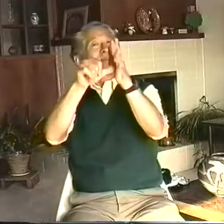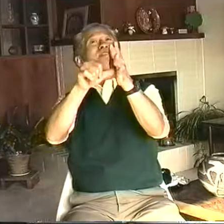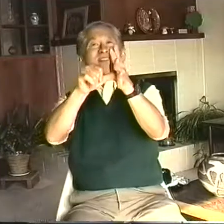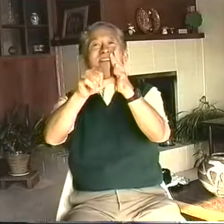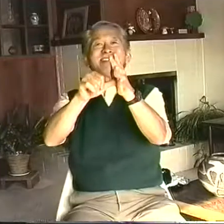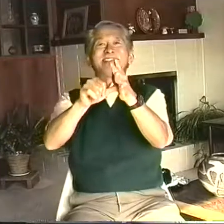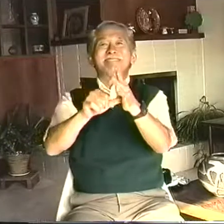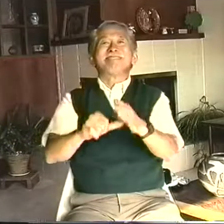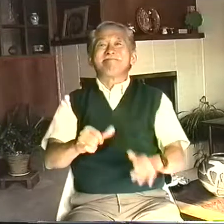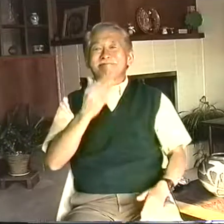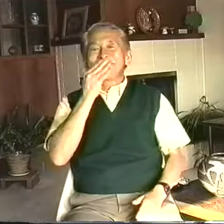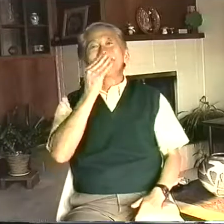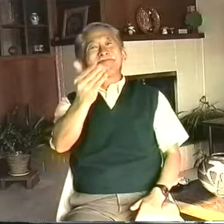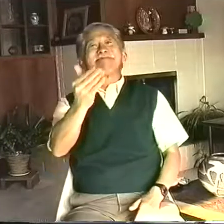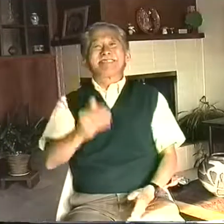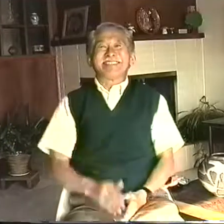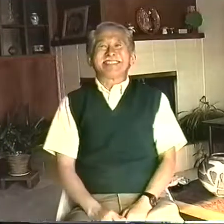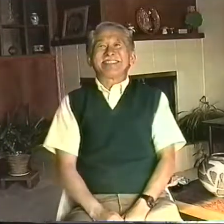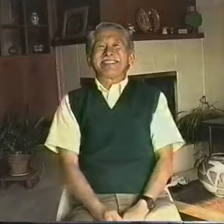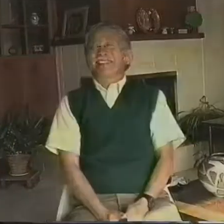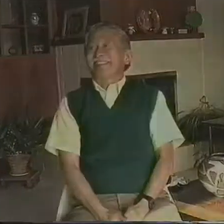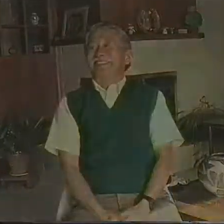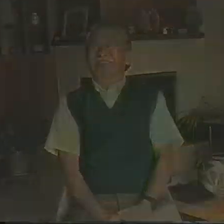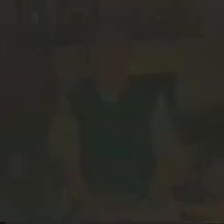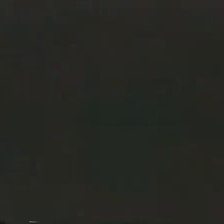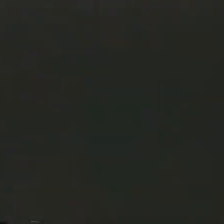and attend to the signs and fingerspelling. Thank you.